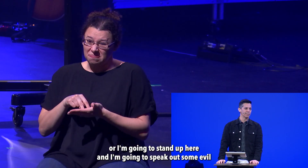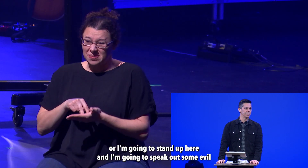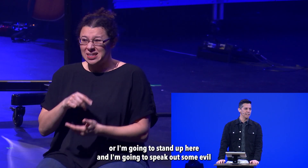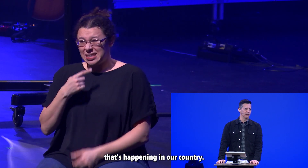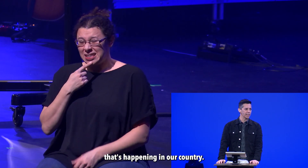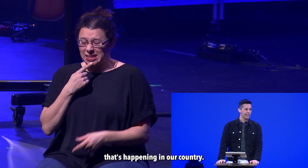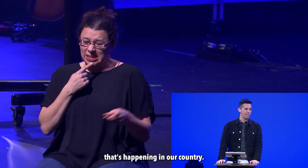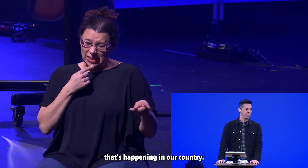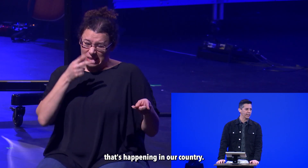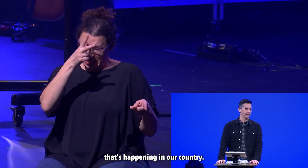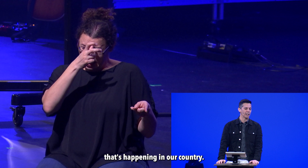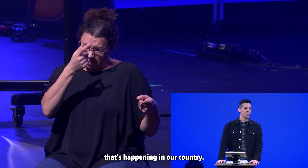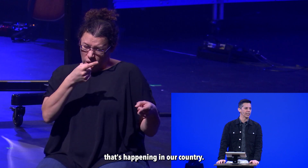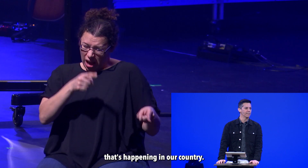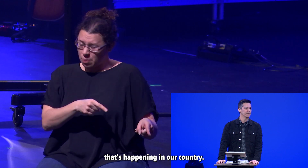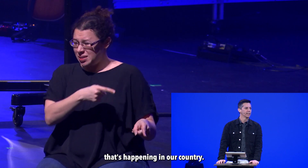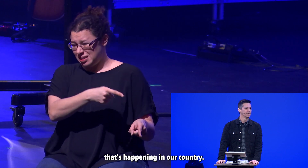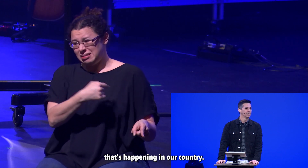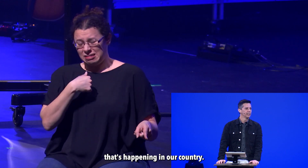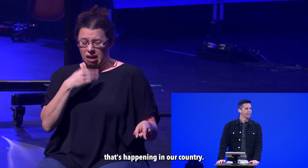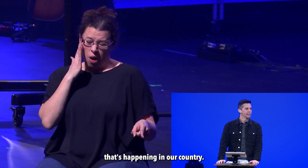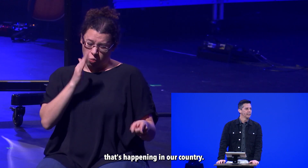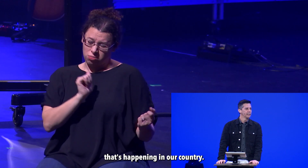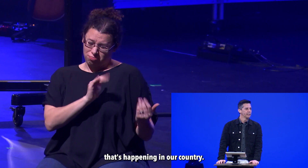against some evil that's happening in our country.